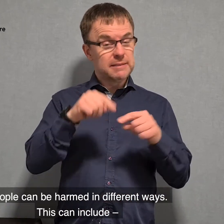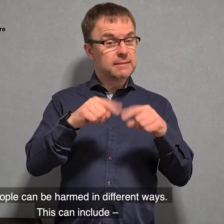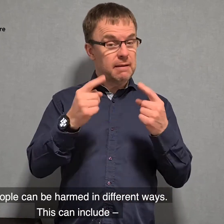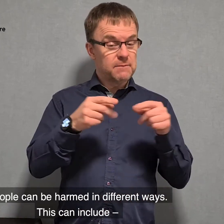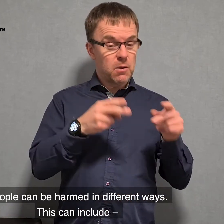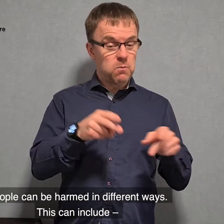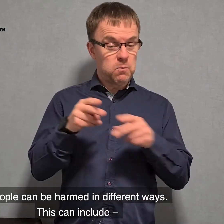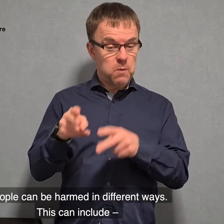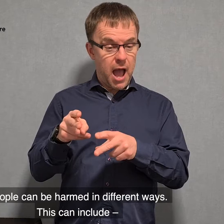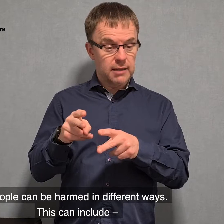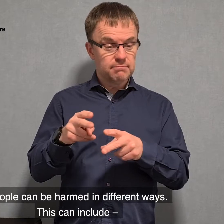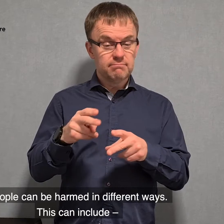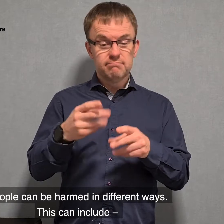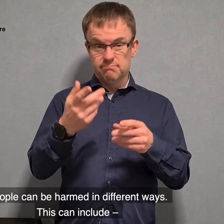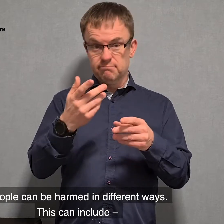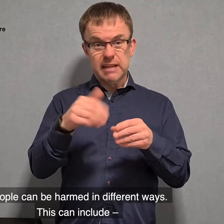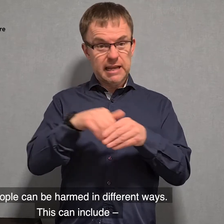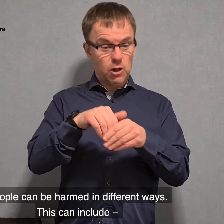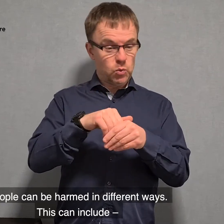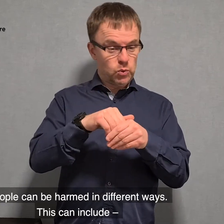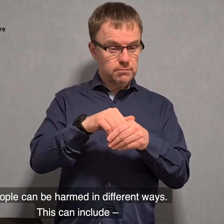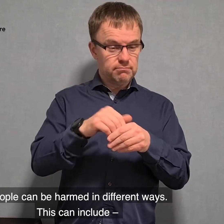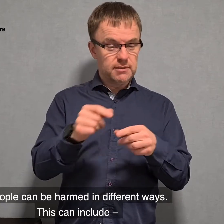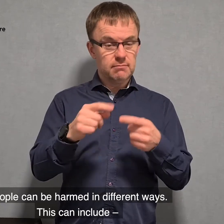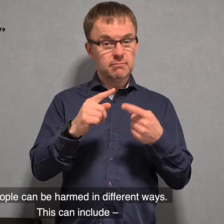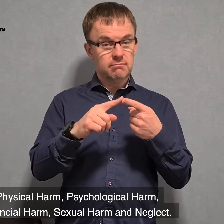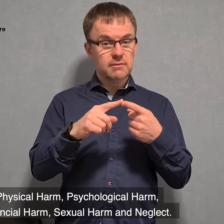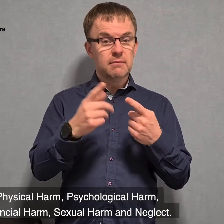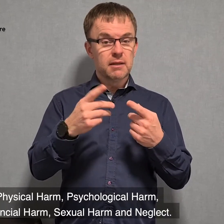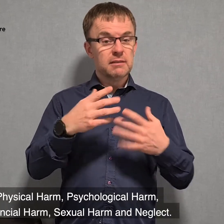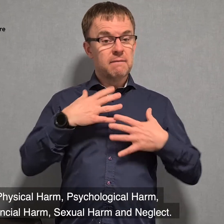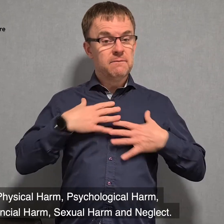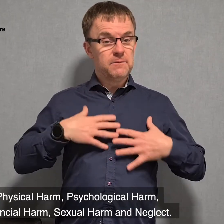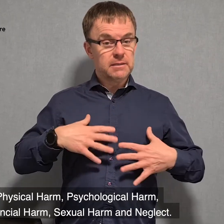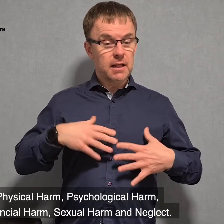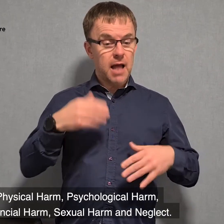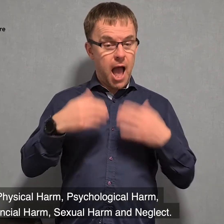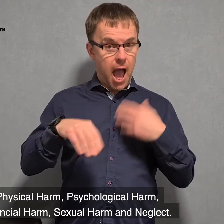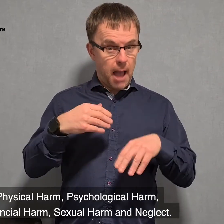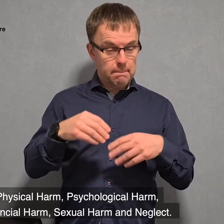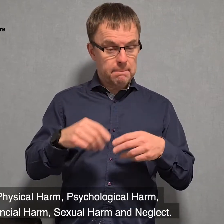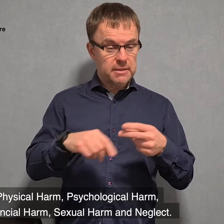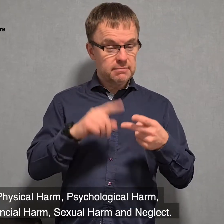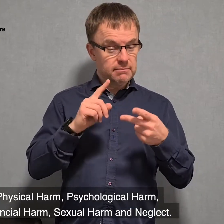People can be harmed in different ways. This can include physical harm,